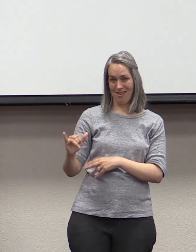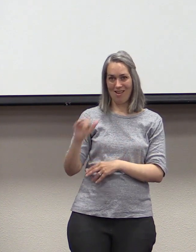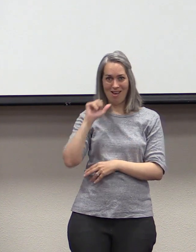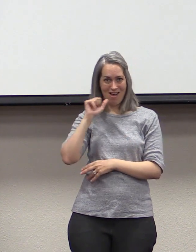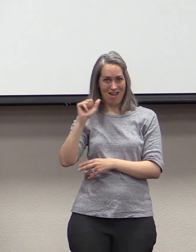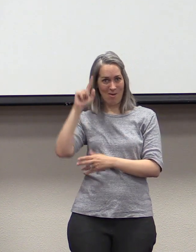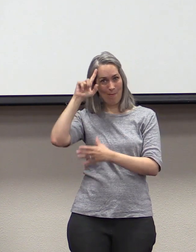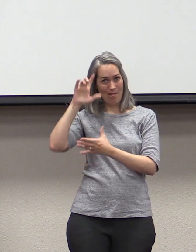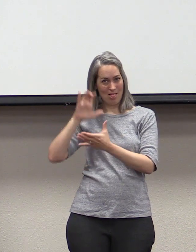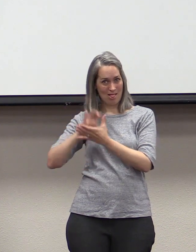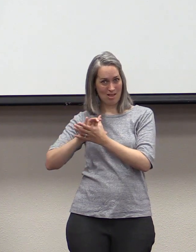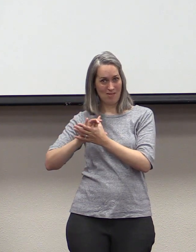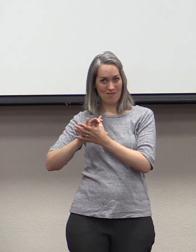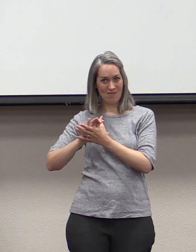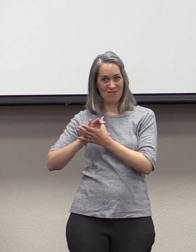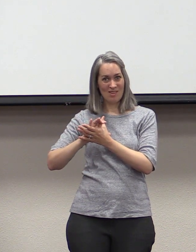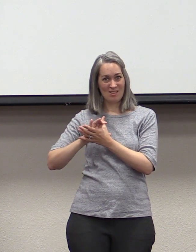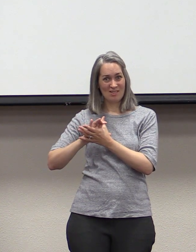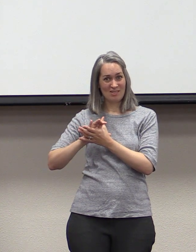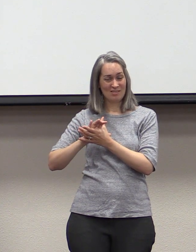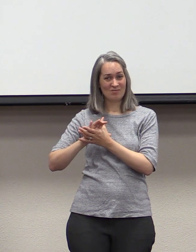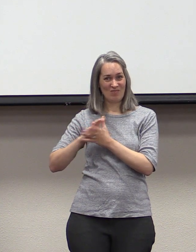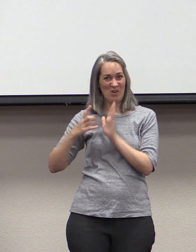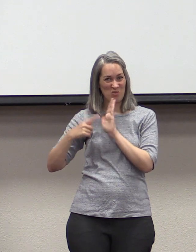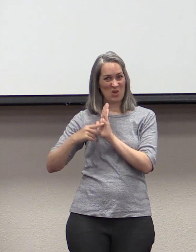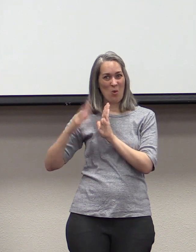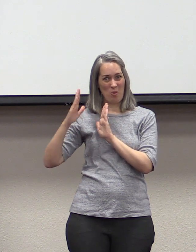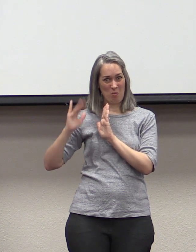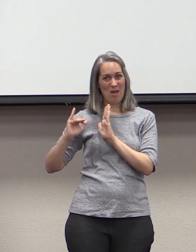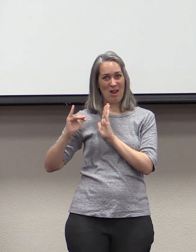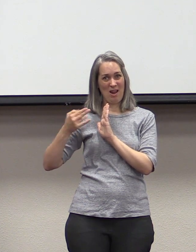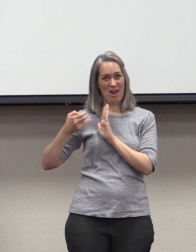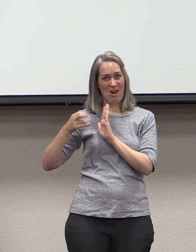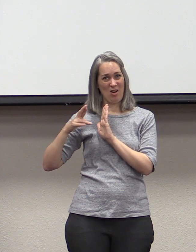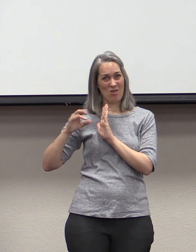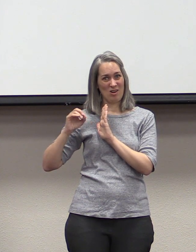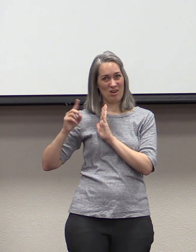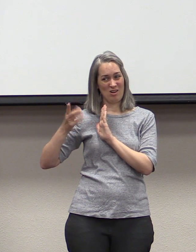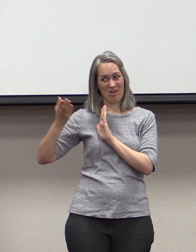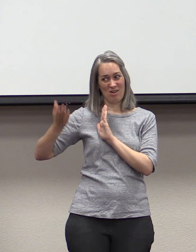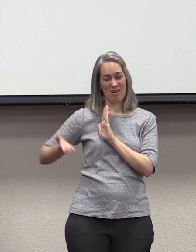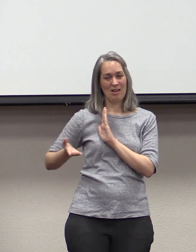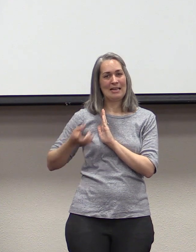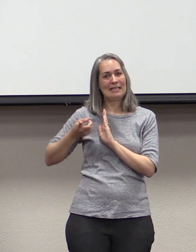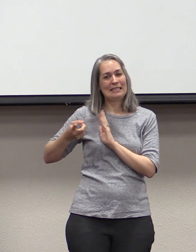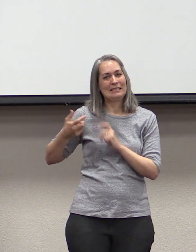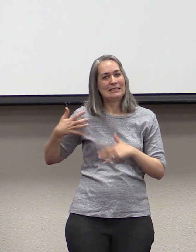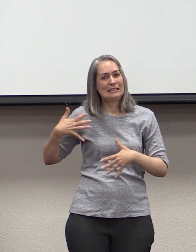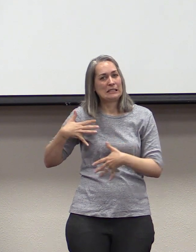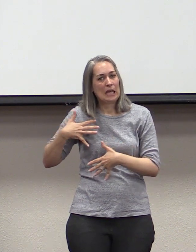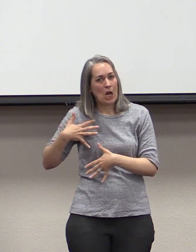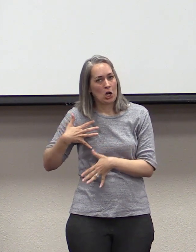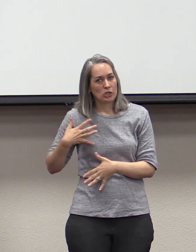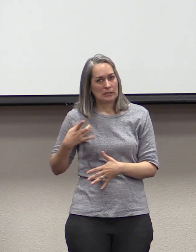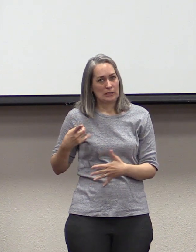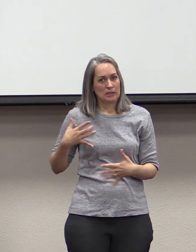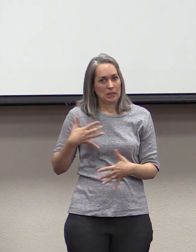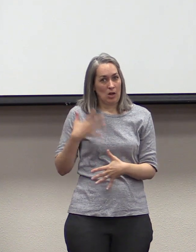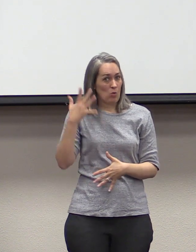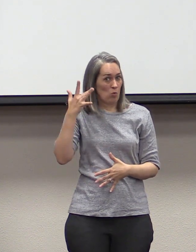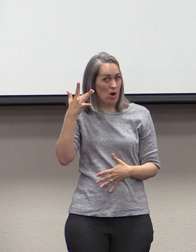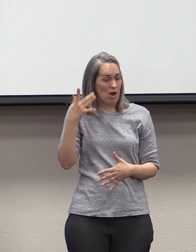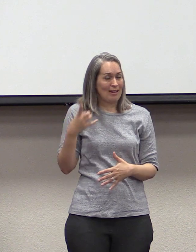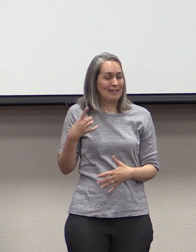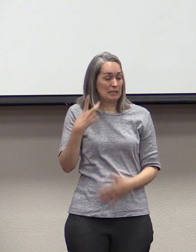is exemplified in who Herod is. But Herod is scared. He is scared because